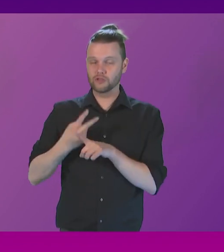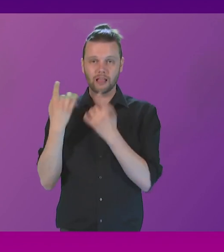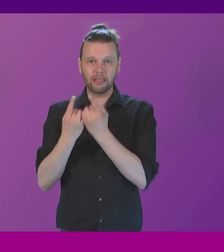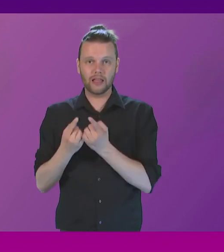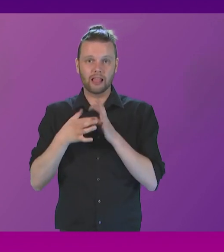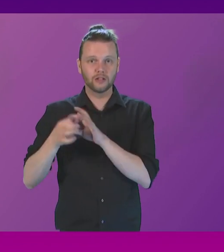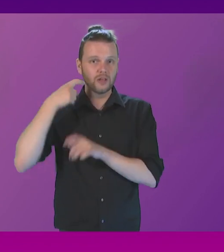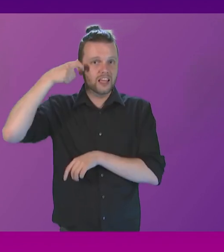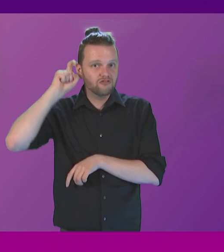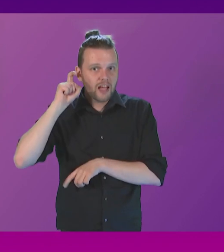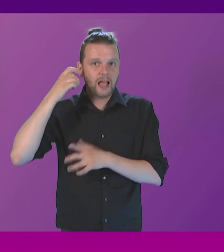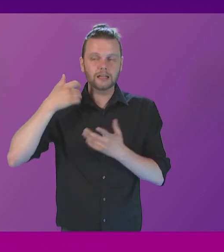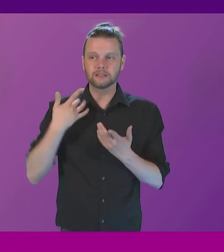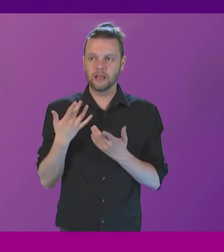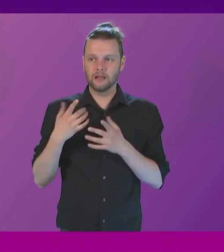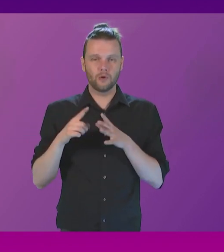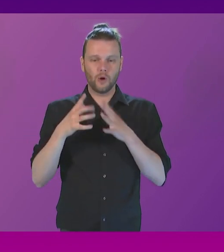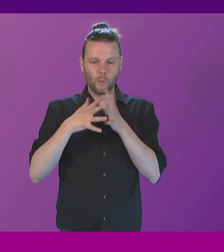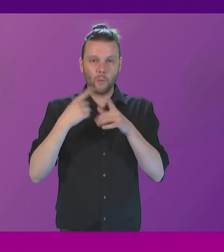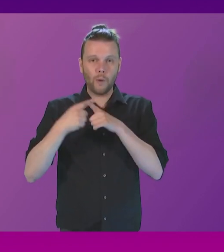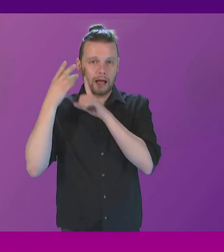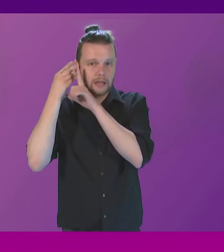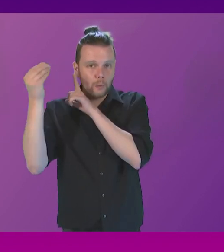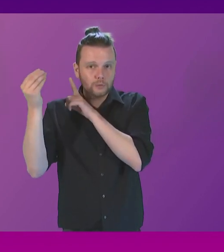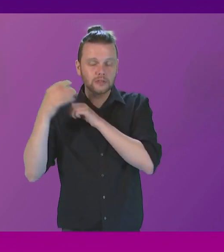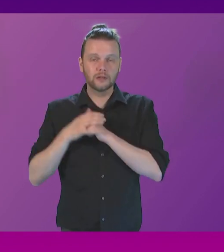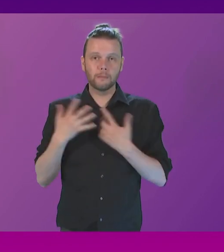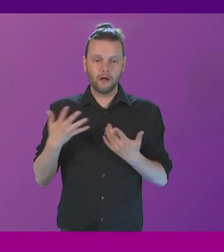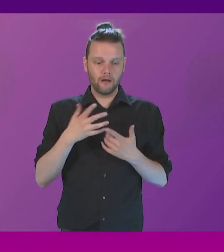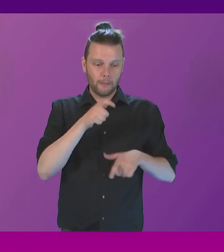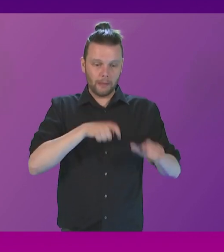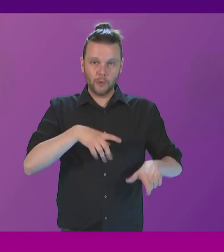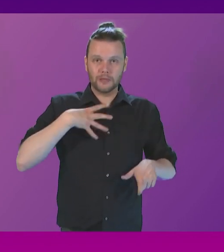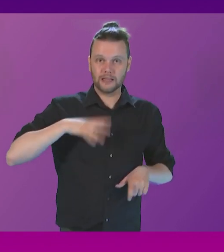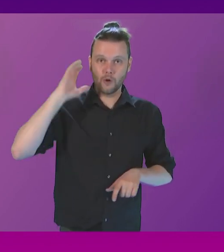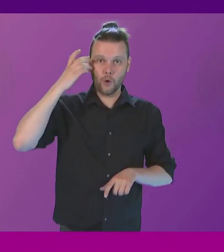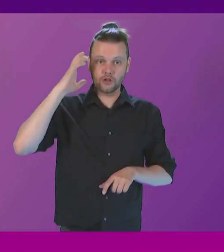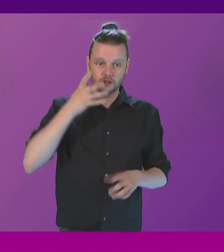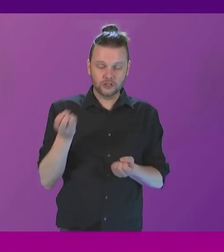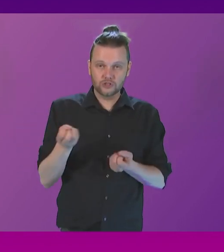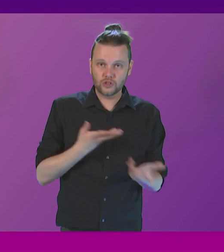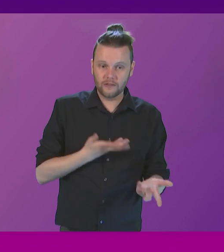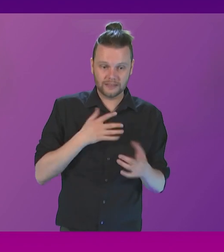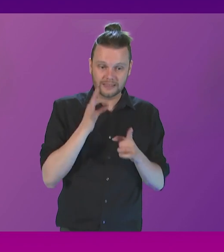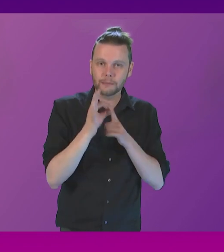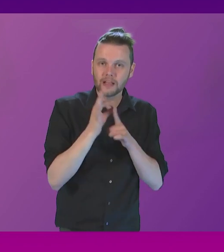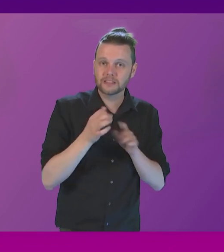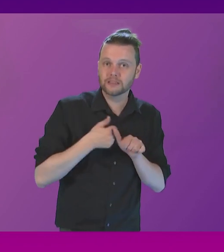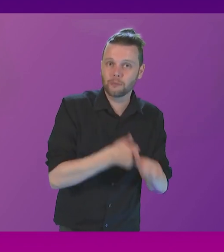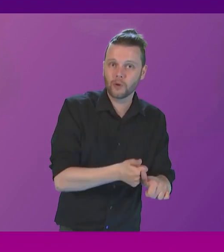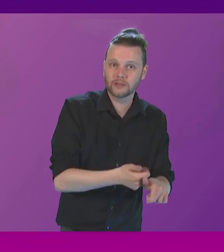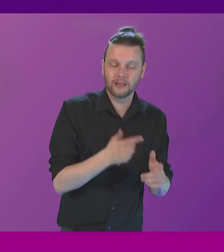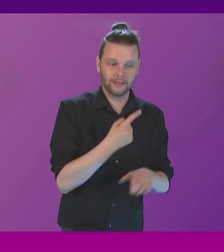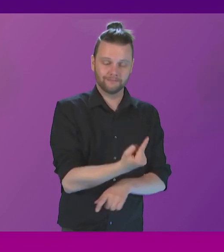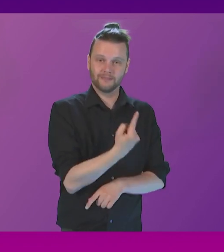hearing aids, removing ear wax. Whilst those who need audiology services and that specialist support are